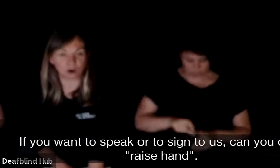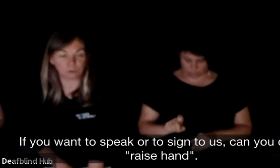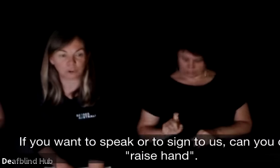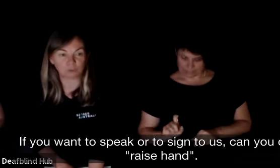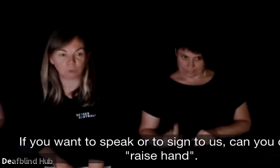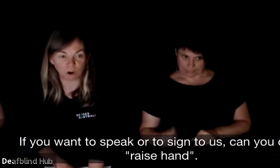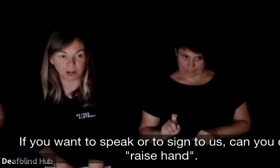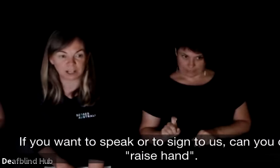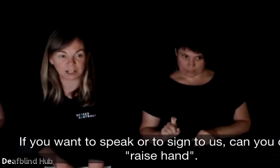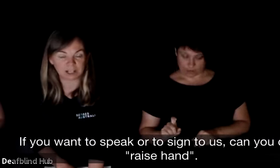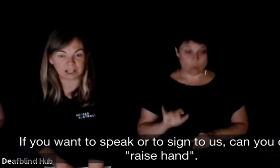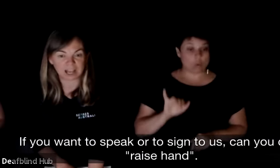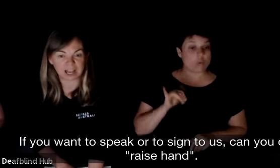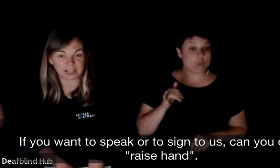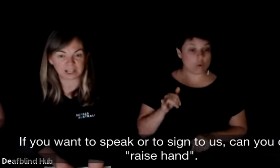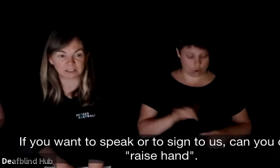press Alt-Y,